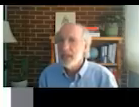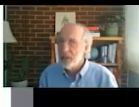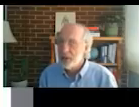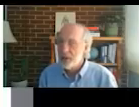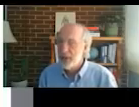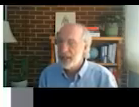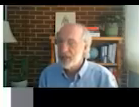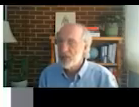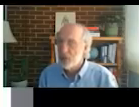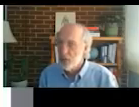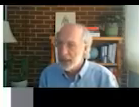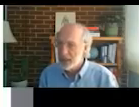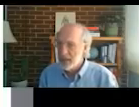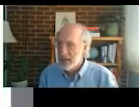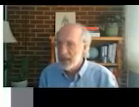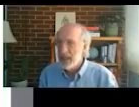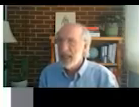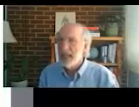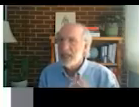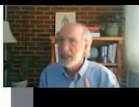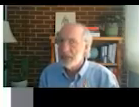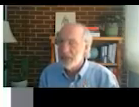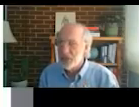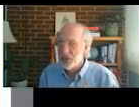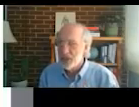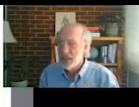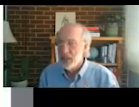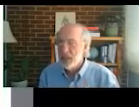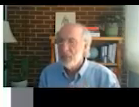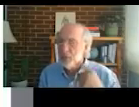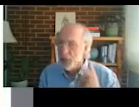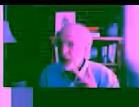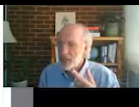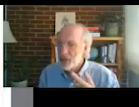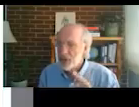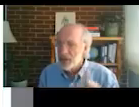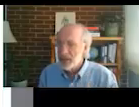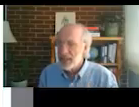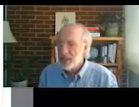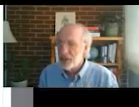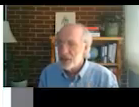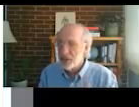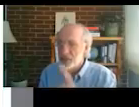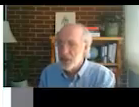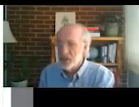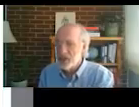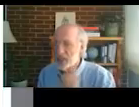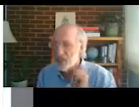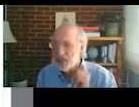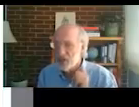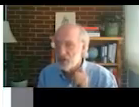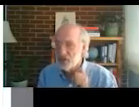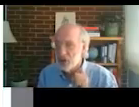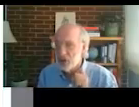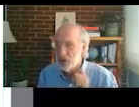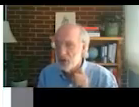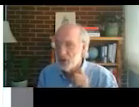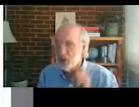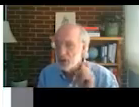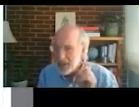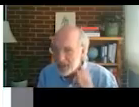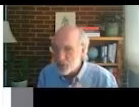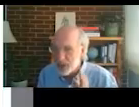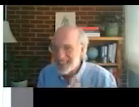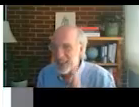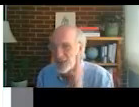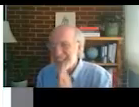You want to error correct quickly and efficiently, but you want to make sure that the error response doesn't control